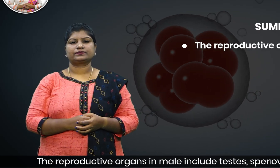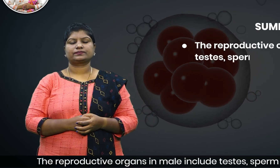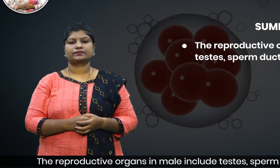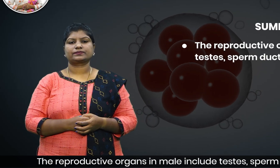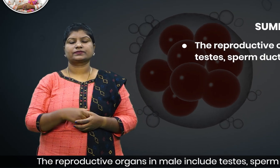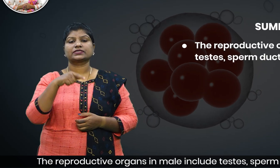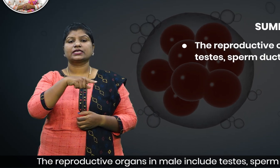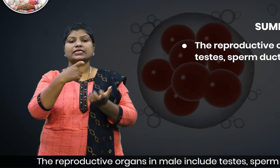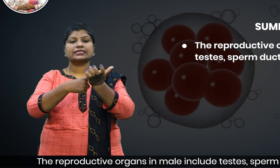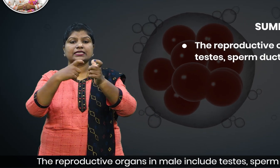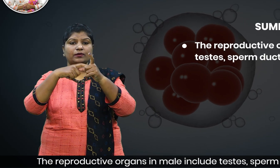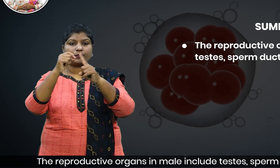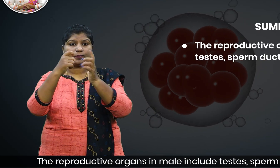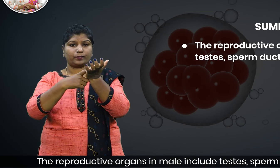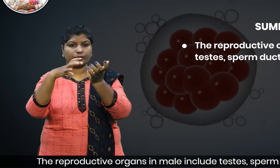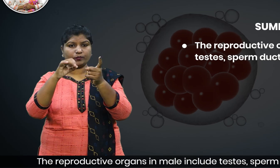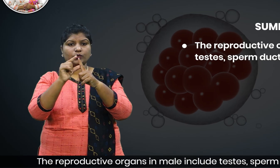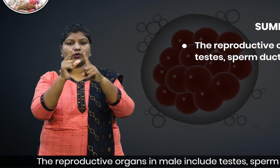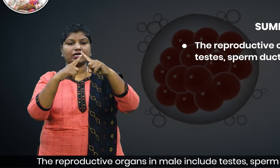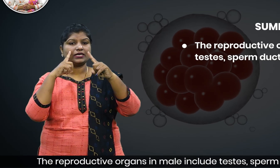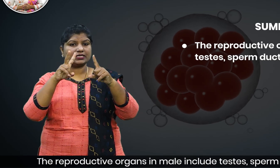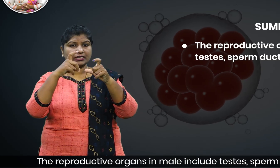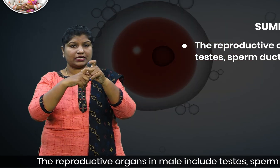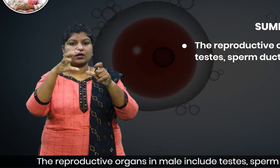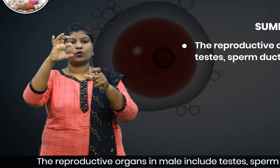The reproductive organs in male